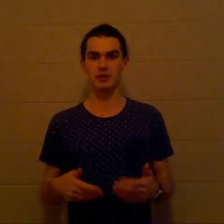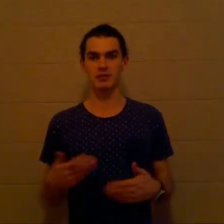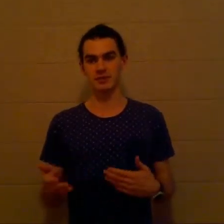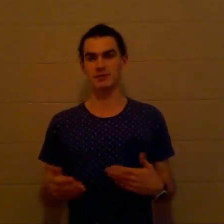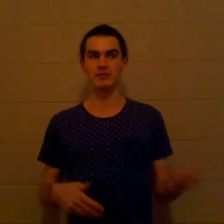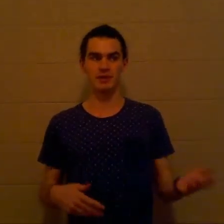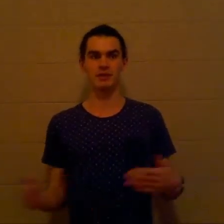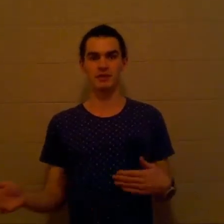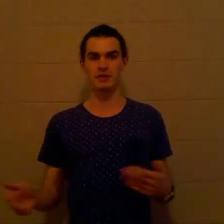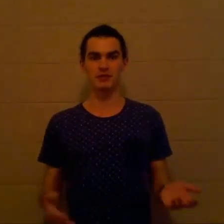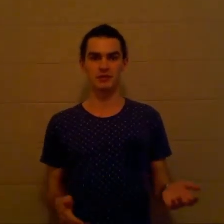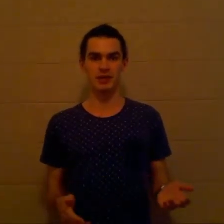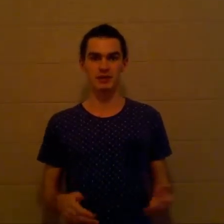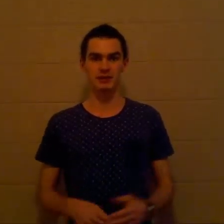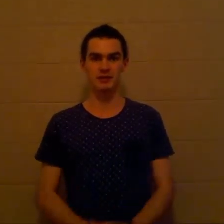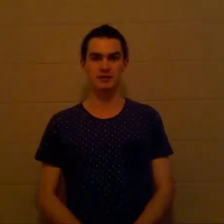gives them the different meanings.